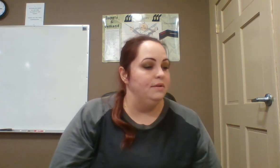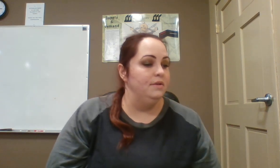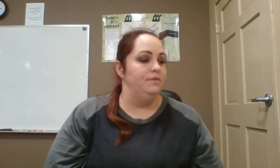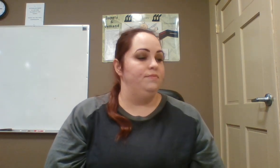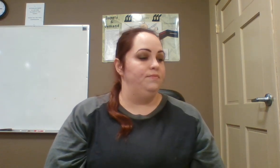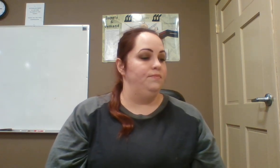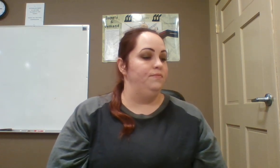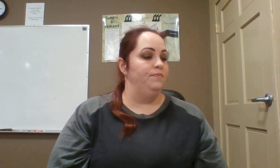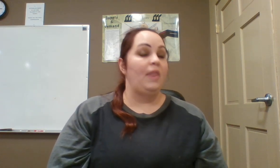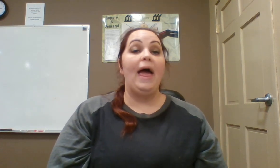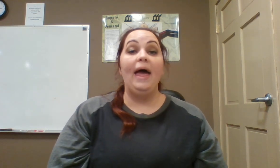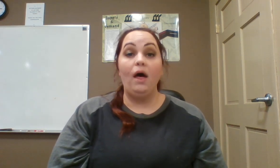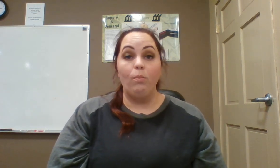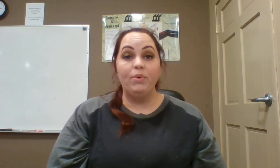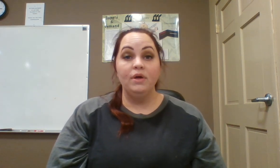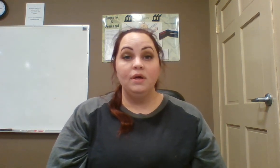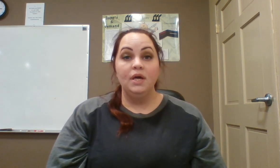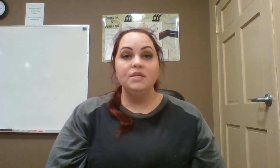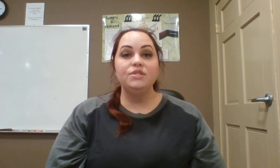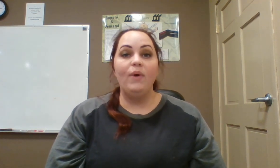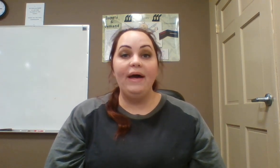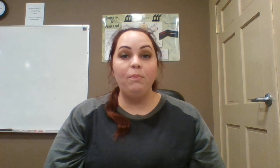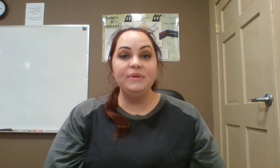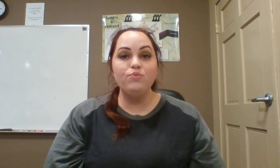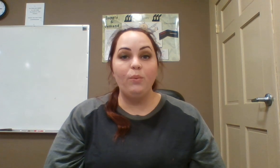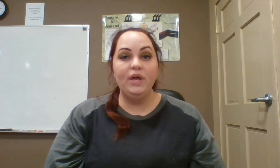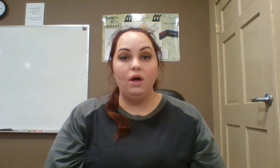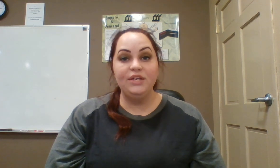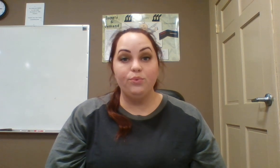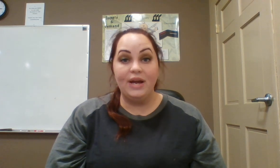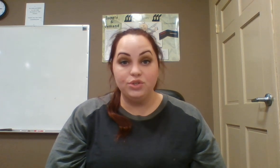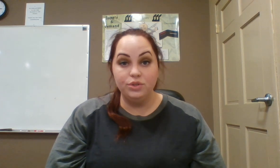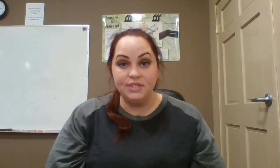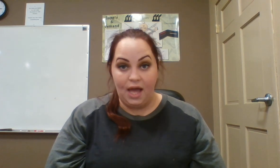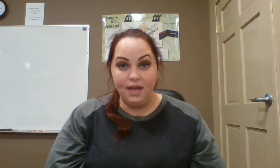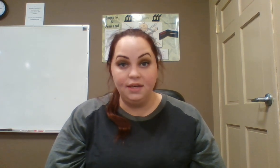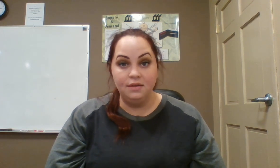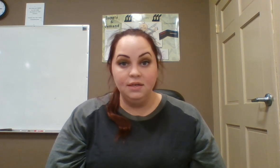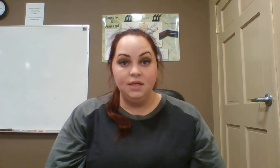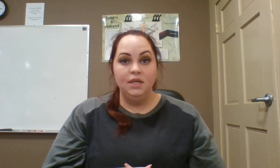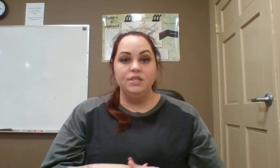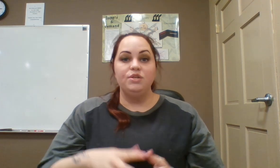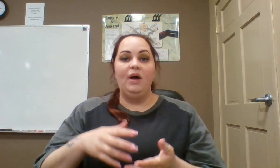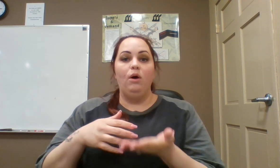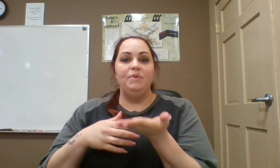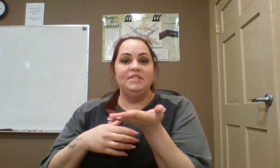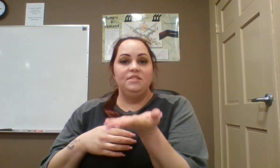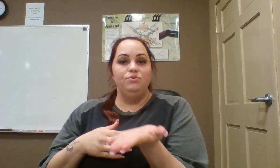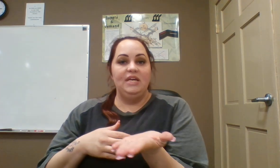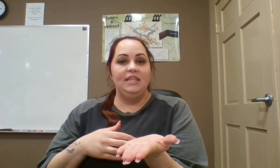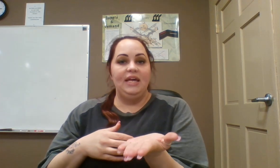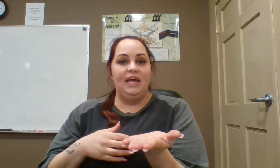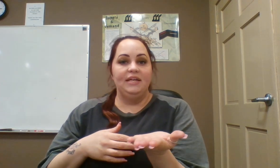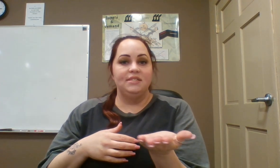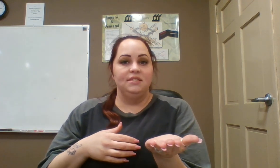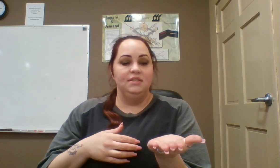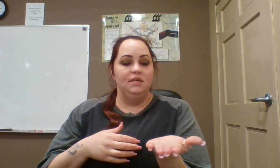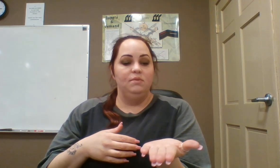Help. So help is what we call a directional sign. So help is you take the hand, put